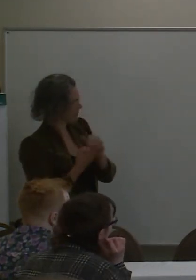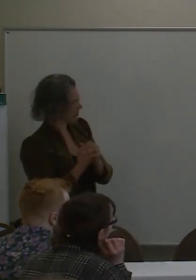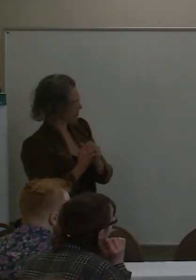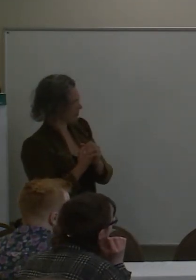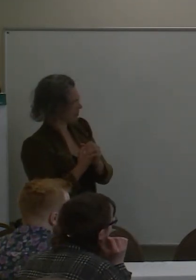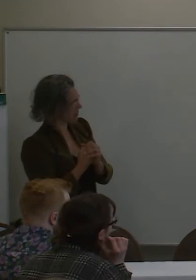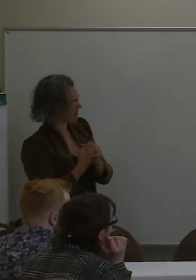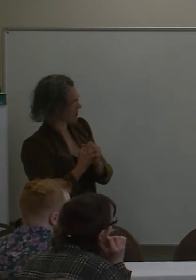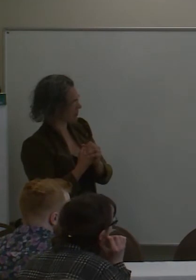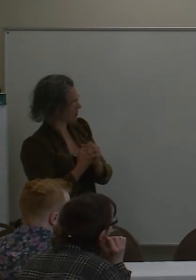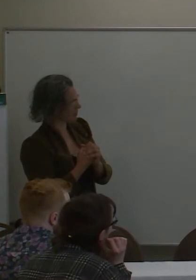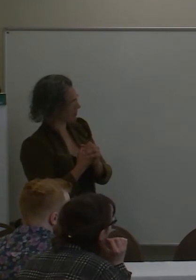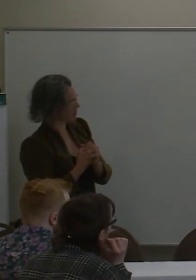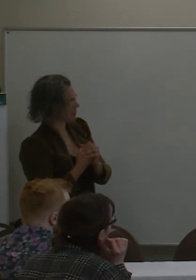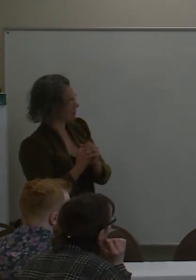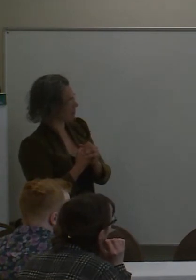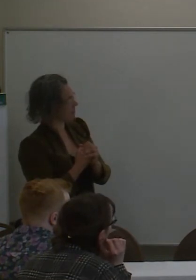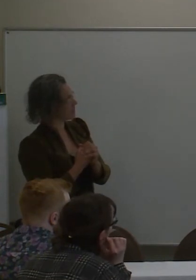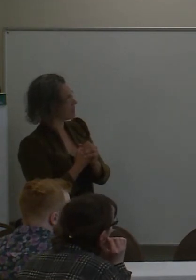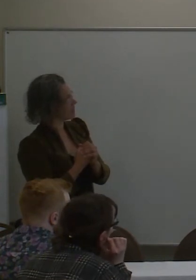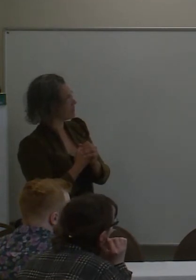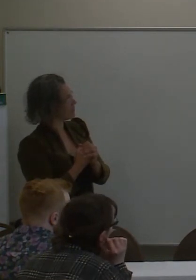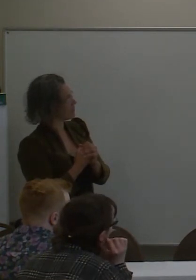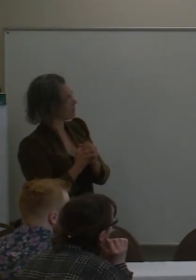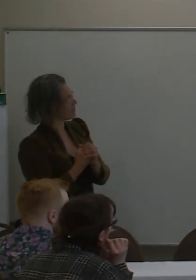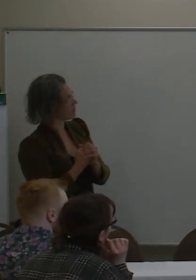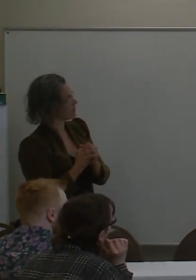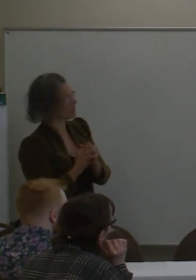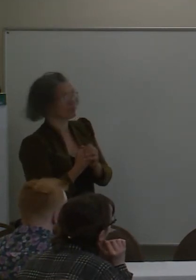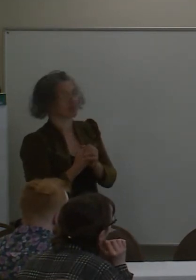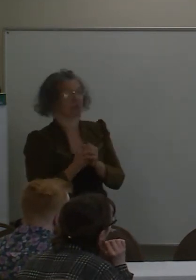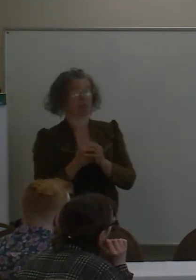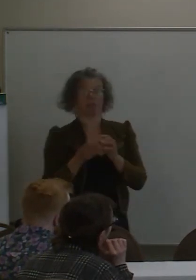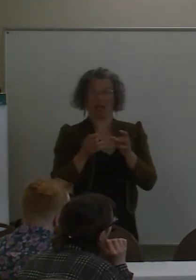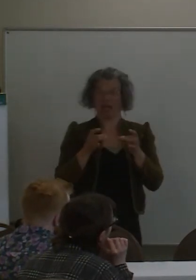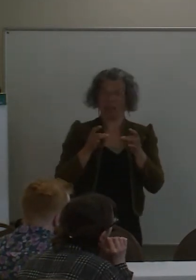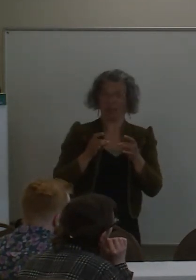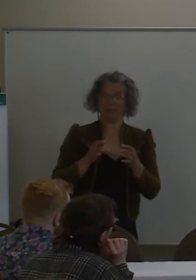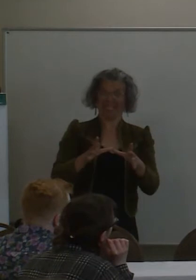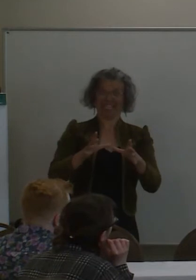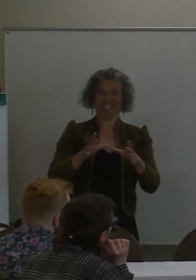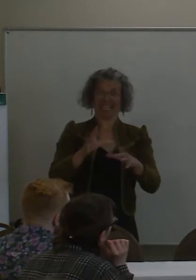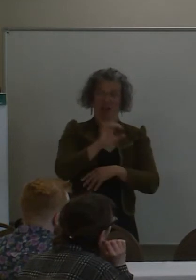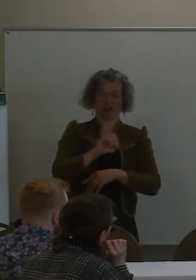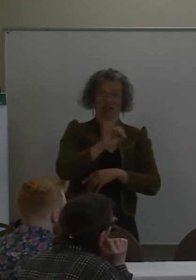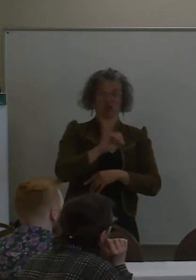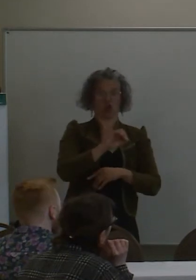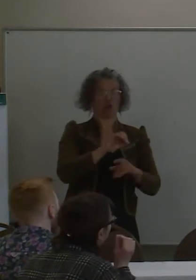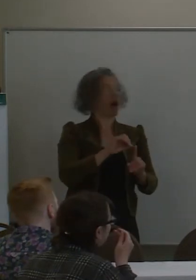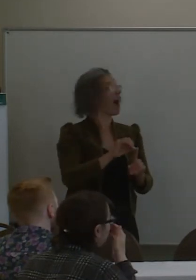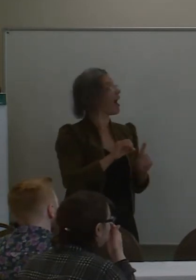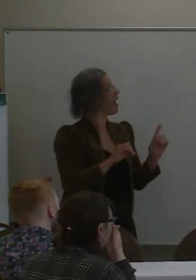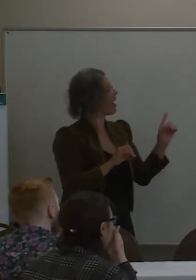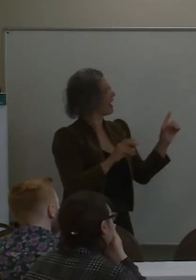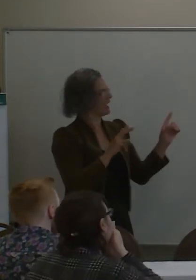launch. So at the beginning, we got a fair amount of usage, and if you look at our page views, if you